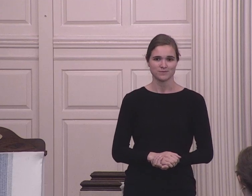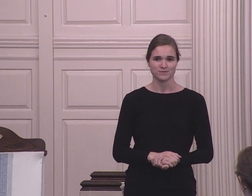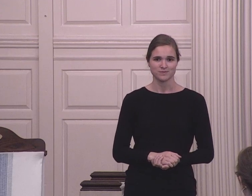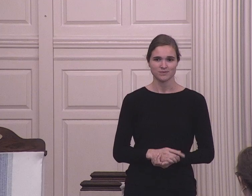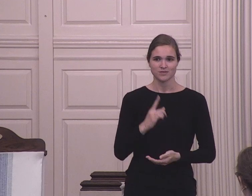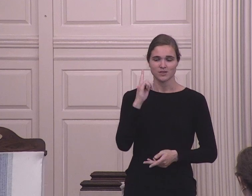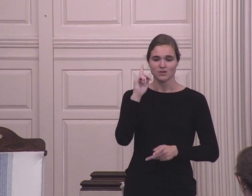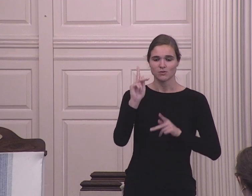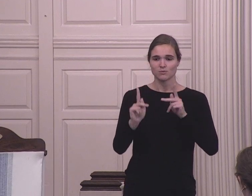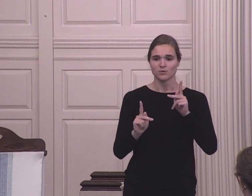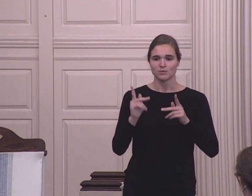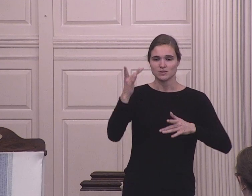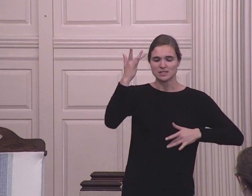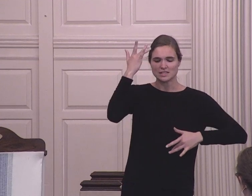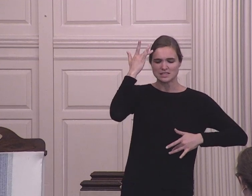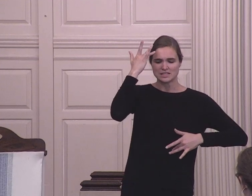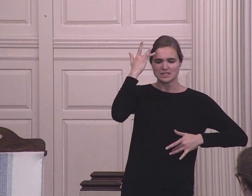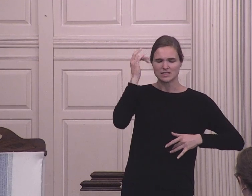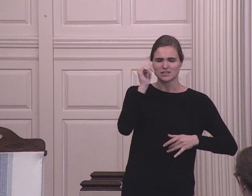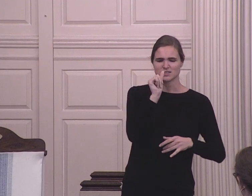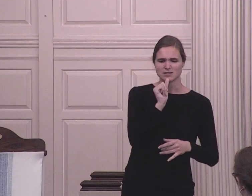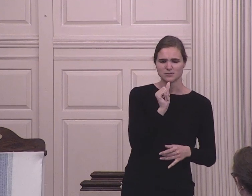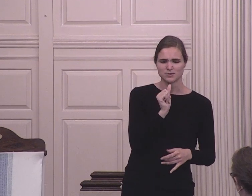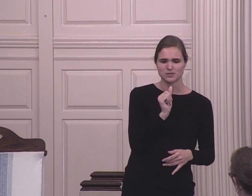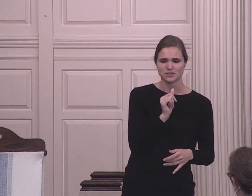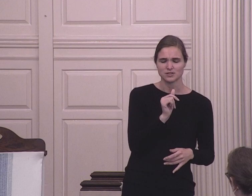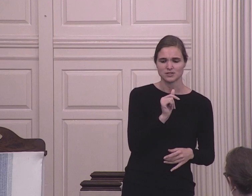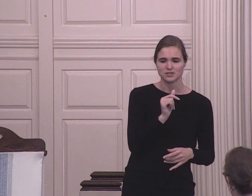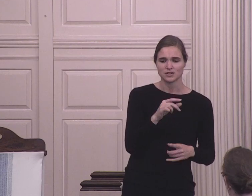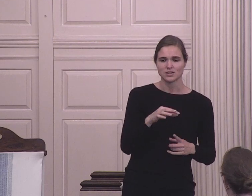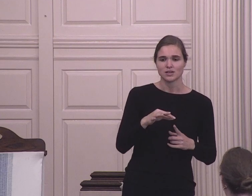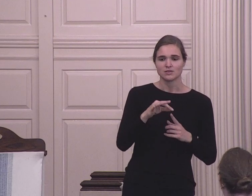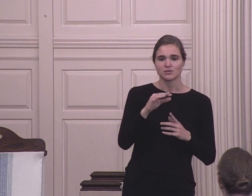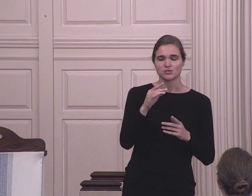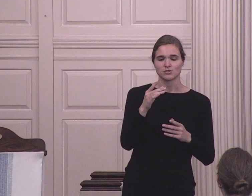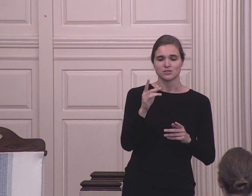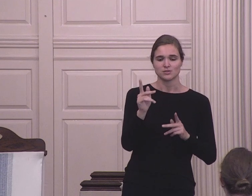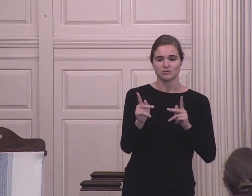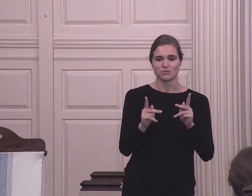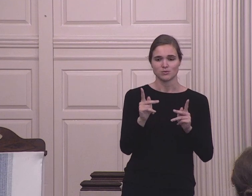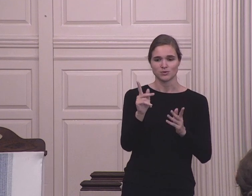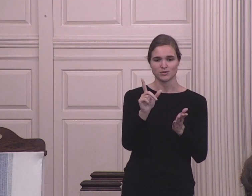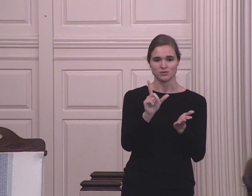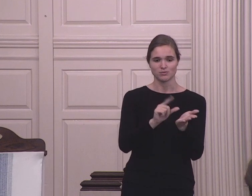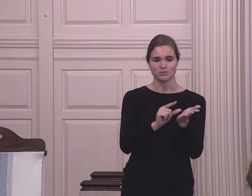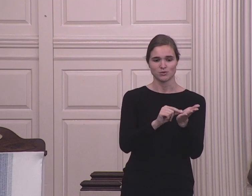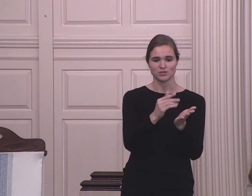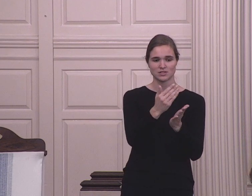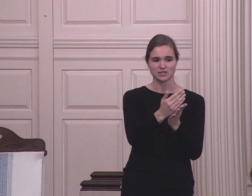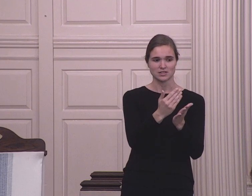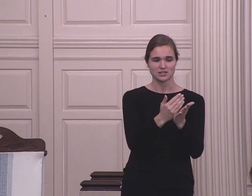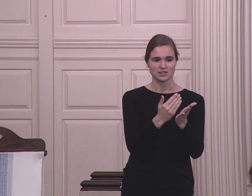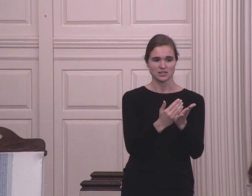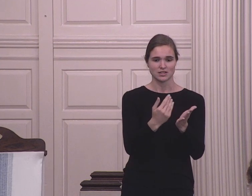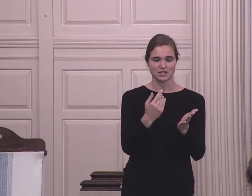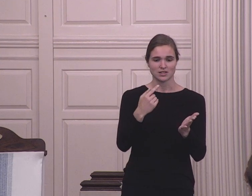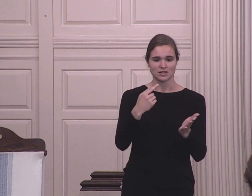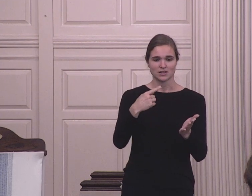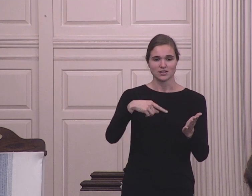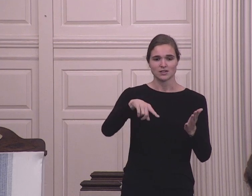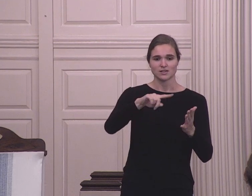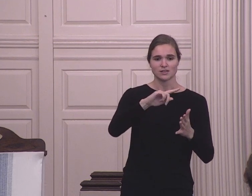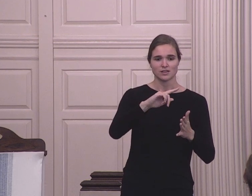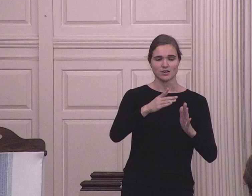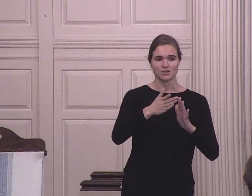For all who are sick and in distress in any way, especially those listed in the bulletin, that they be strengthened by